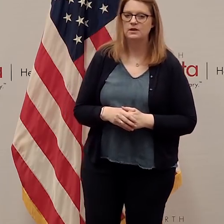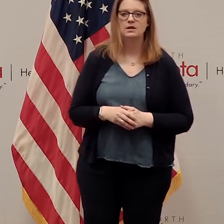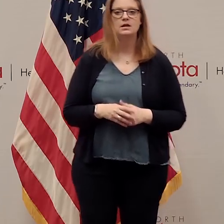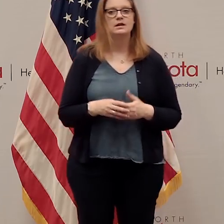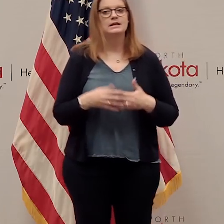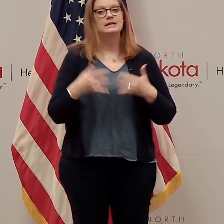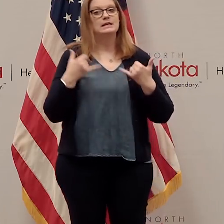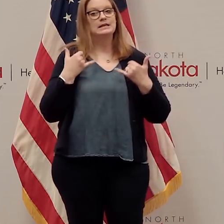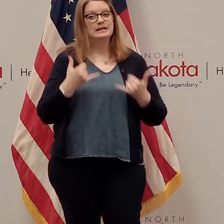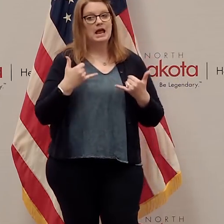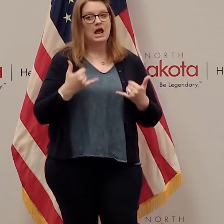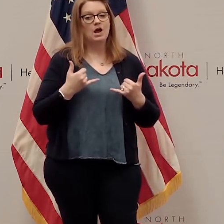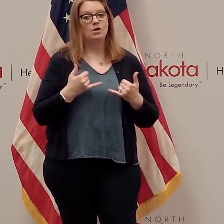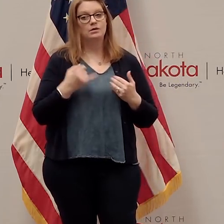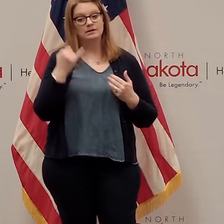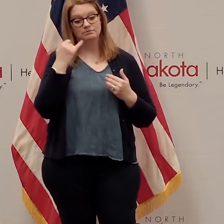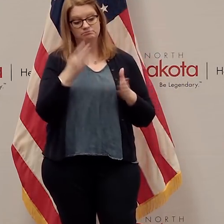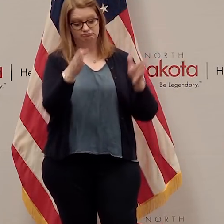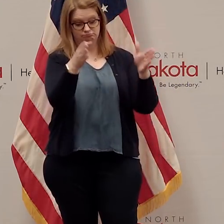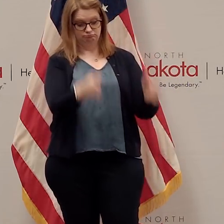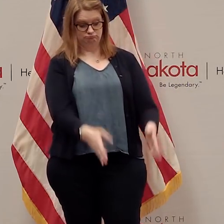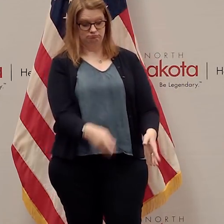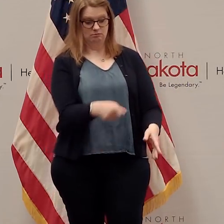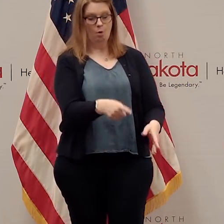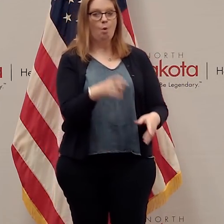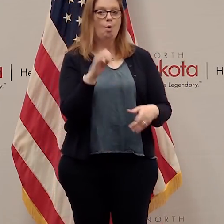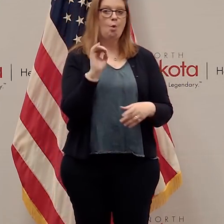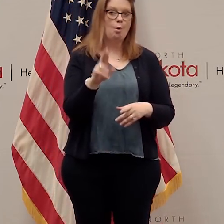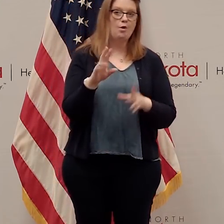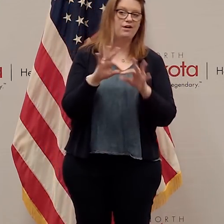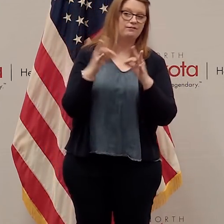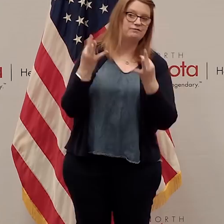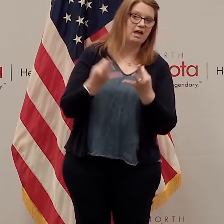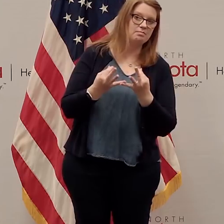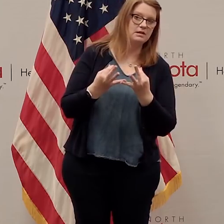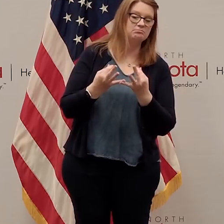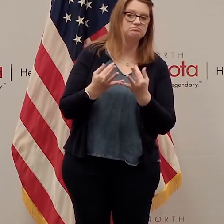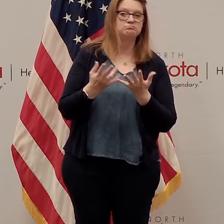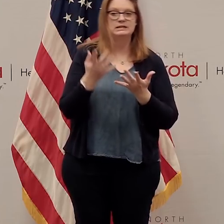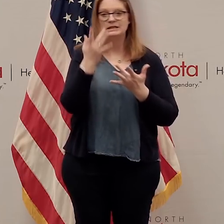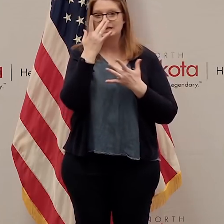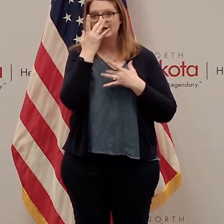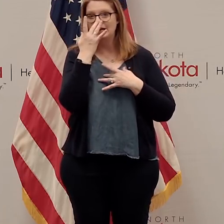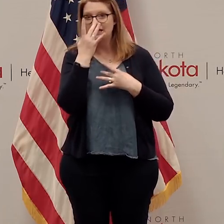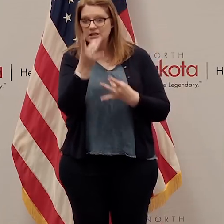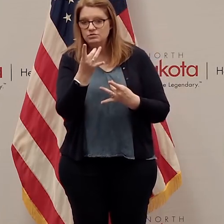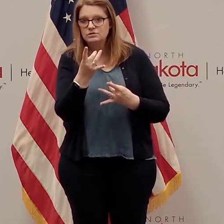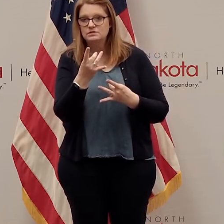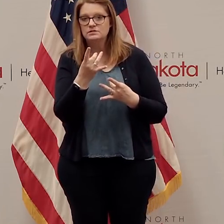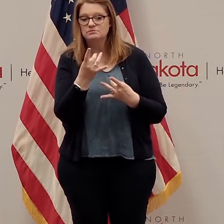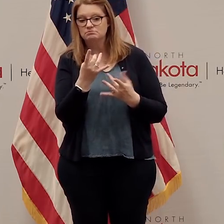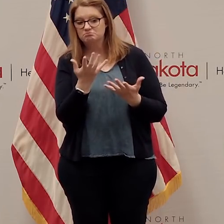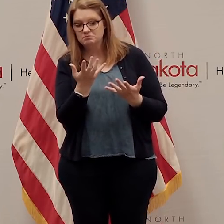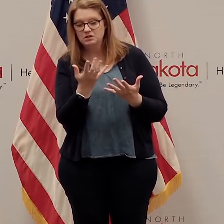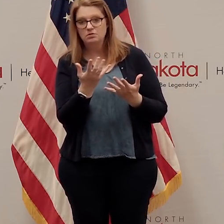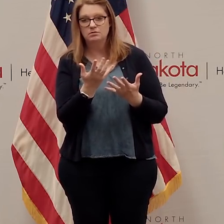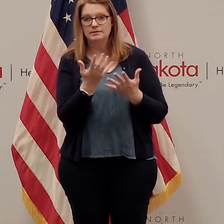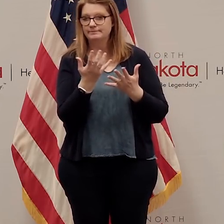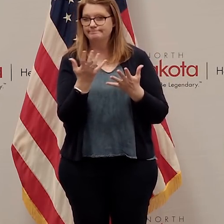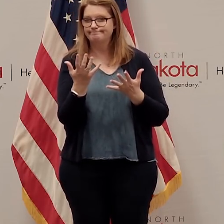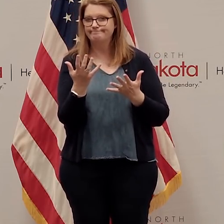Now, if you are an individual or a family member who's interested in pursuing convalescent plasma for someone you